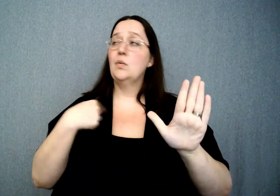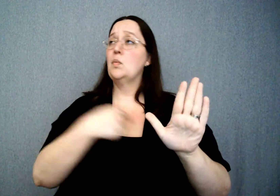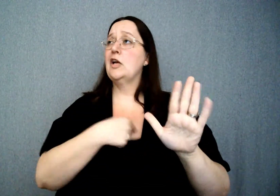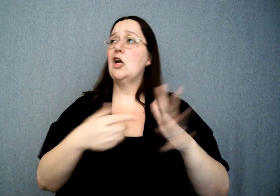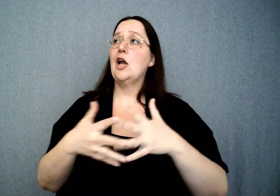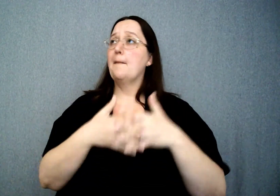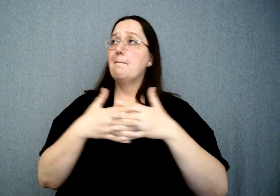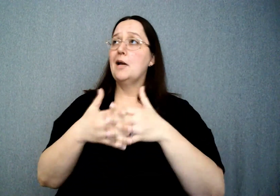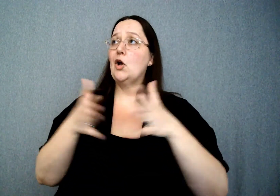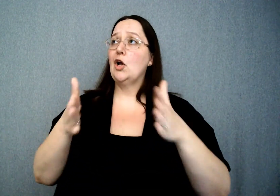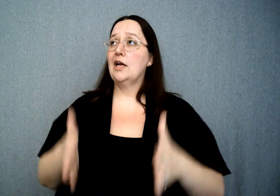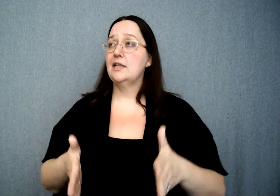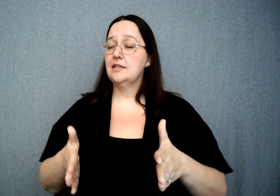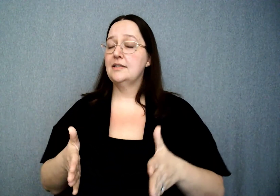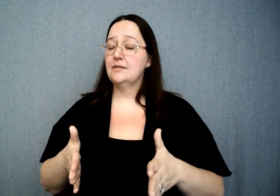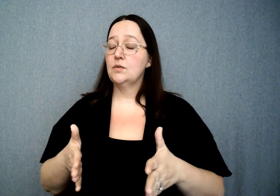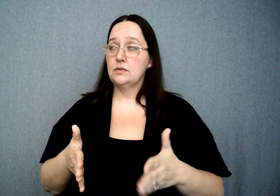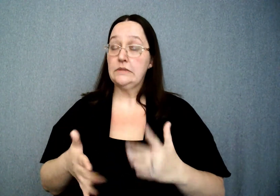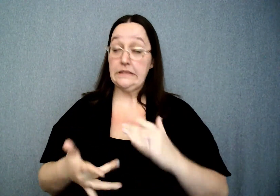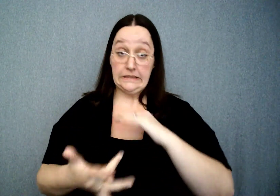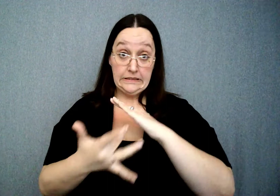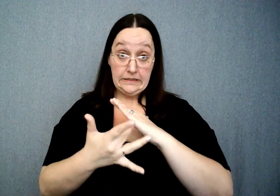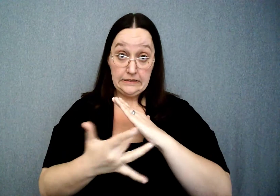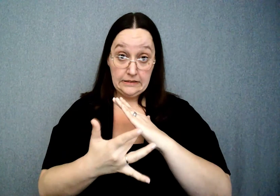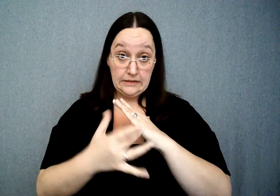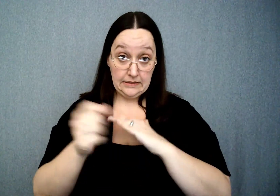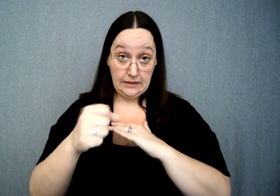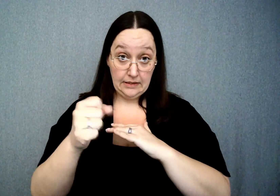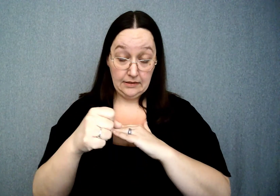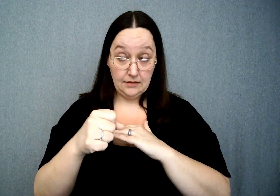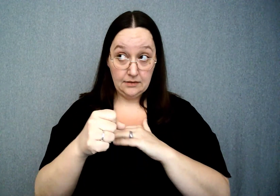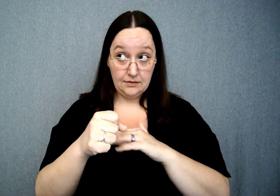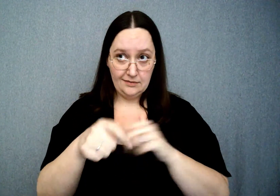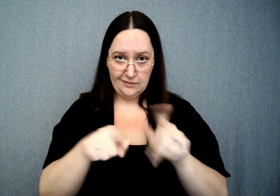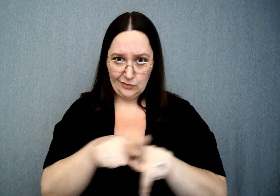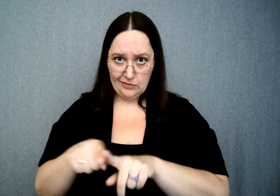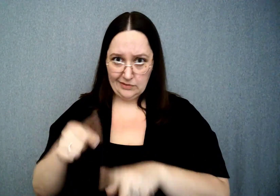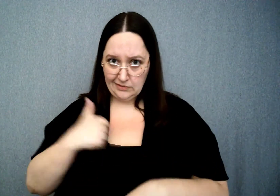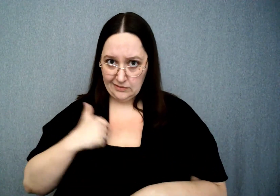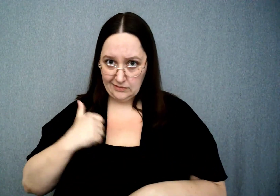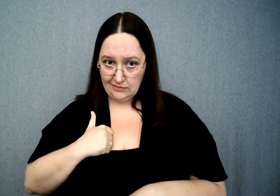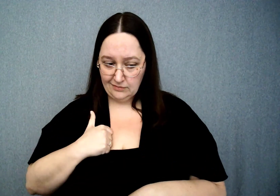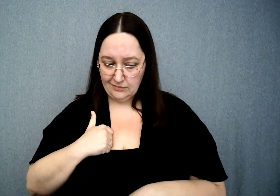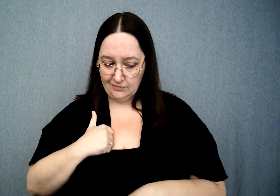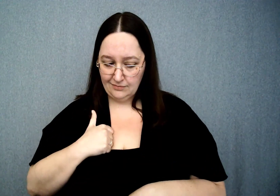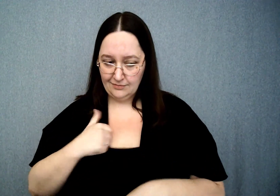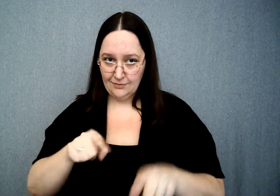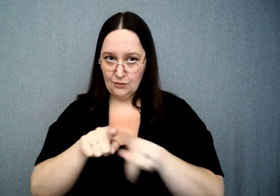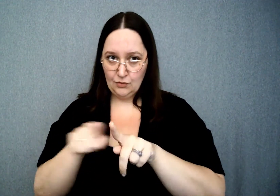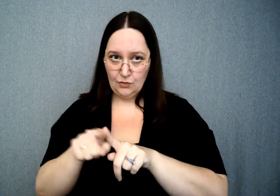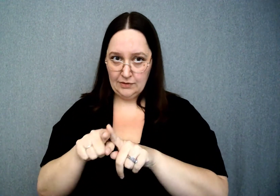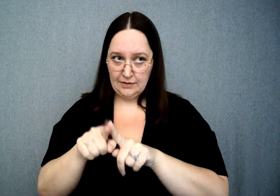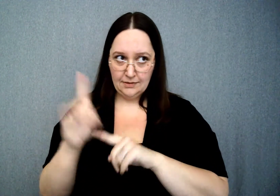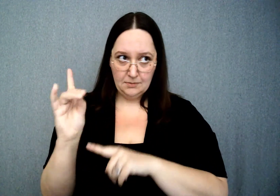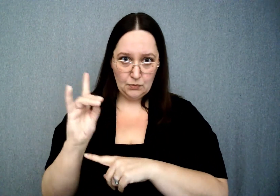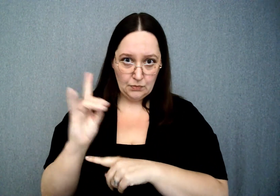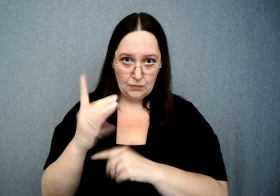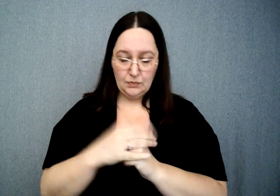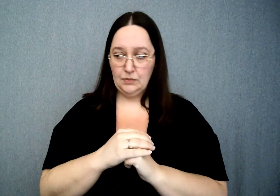We tend to label ourselves as Americans. And technically, yes, we're Americans, but so are people in Canada. So